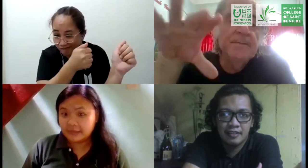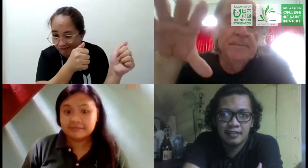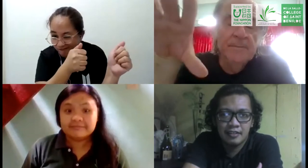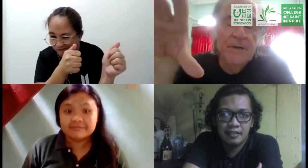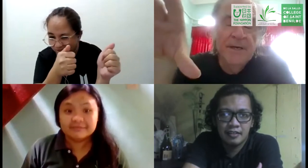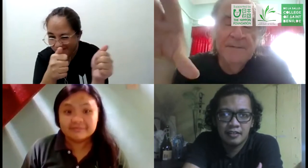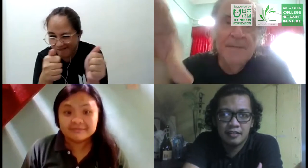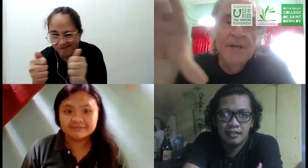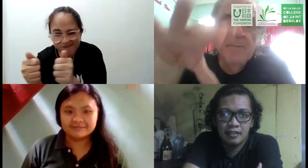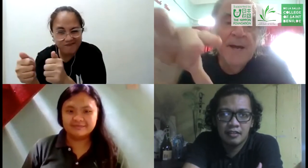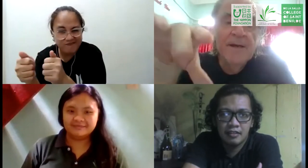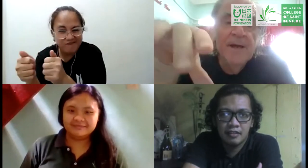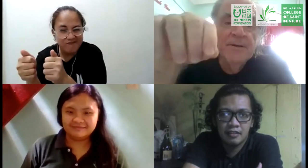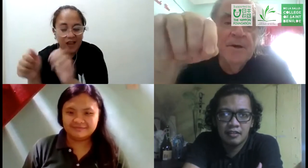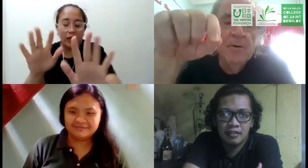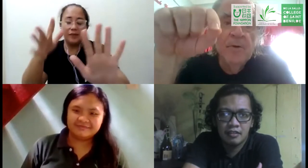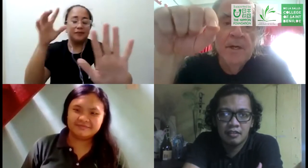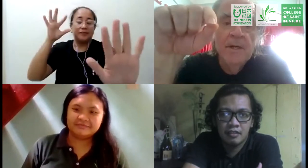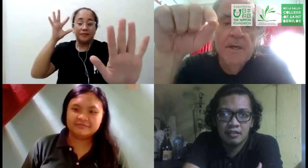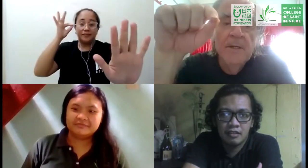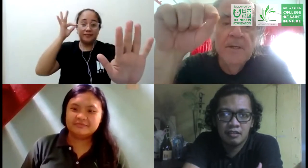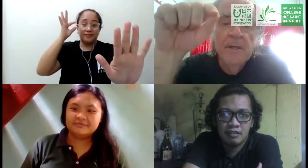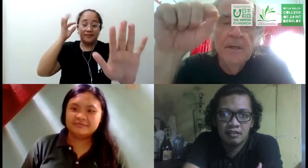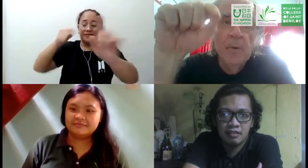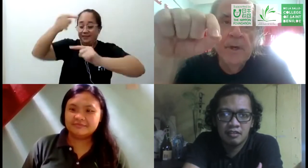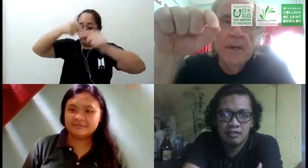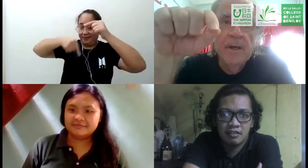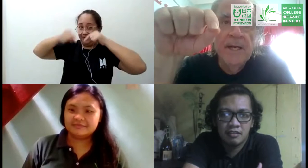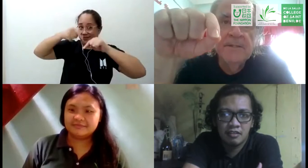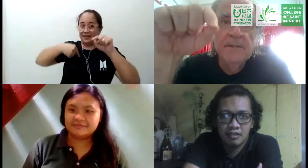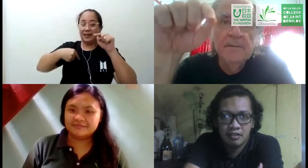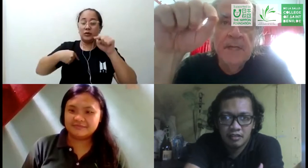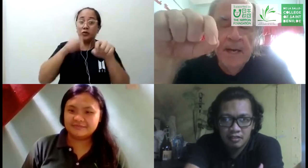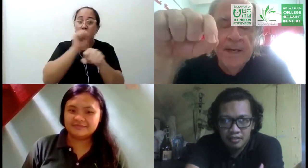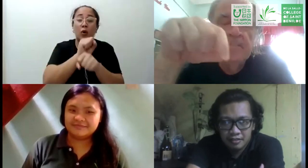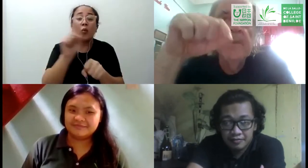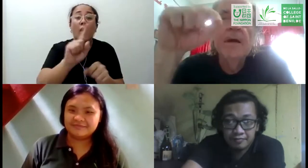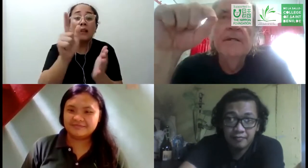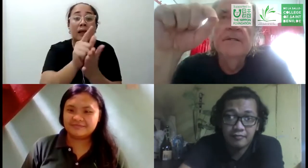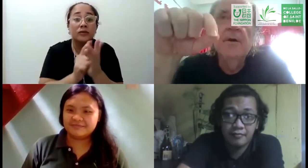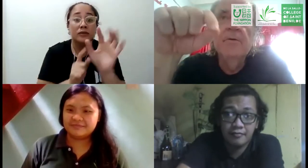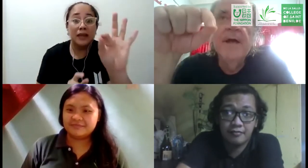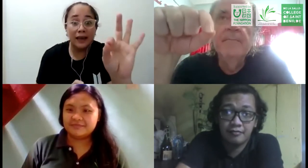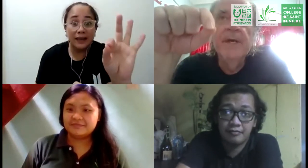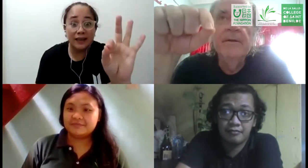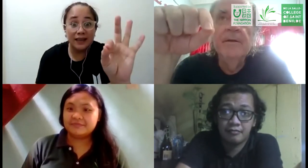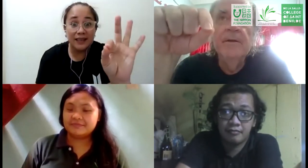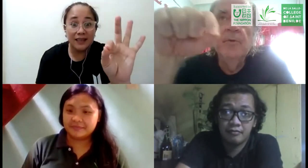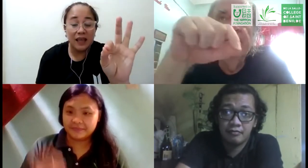Jasmine? Sorry, let me go back. So you're working on lesson 9. So did that mean you'll be